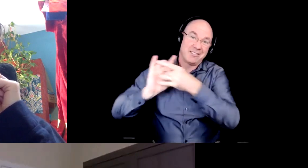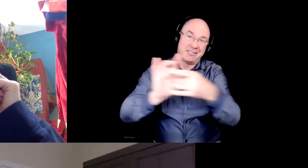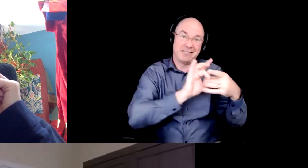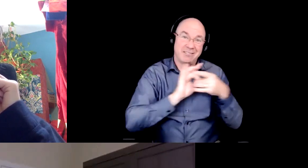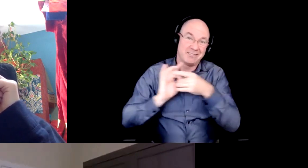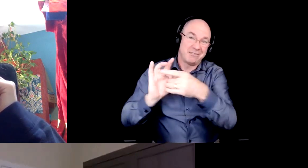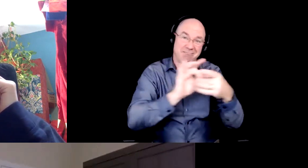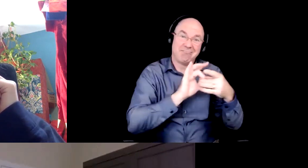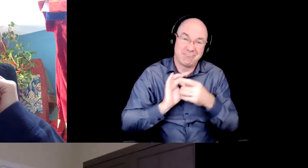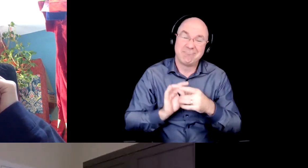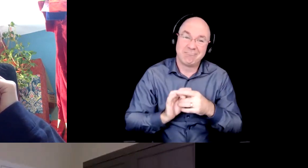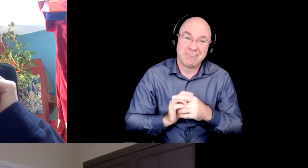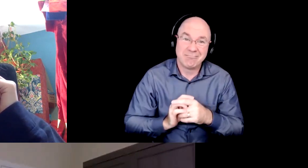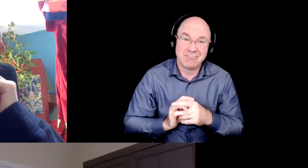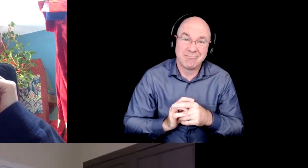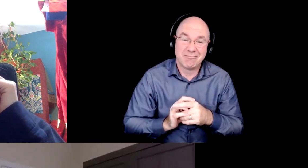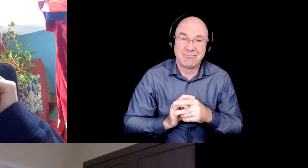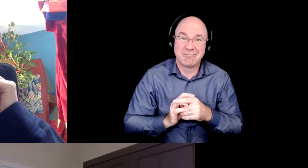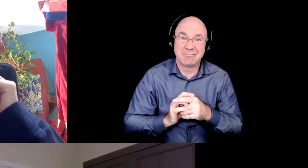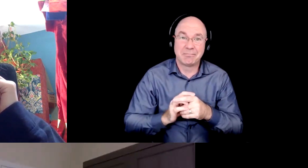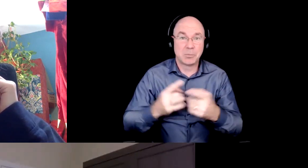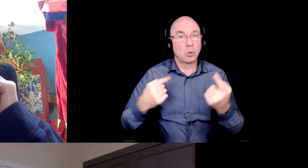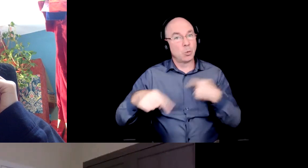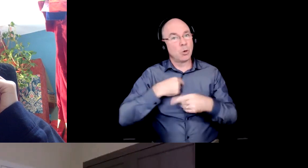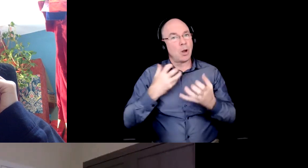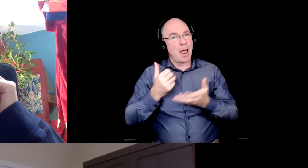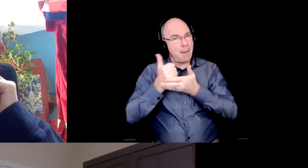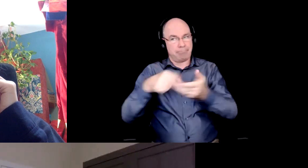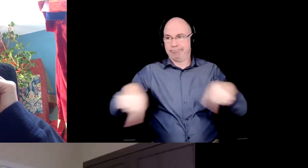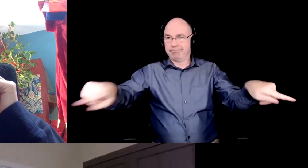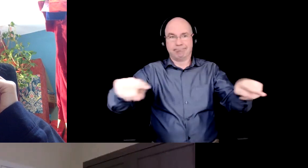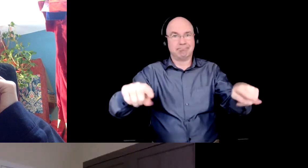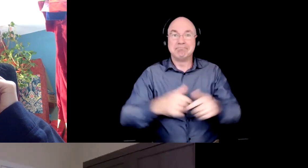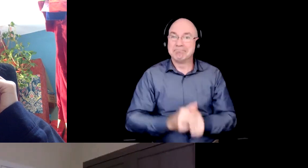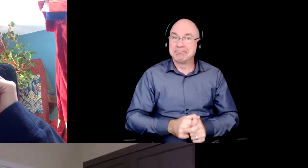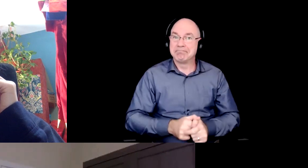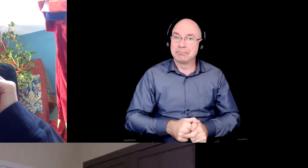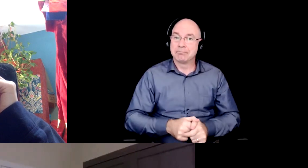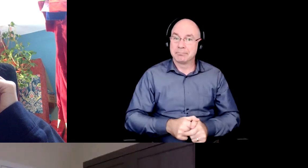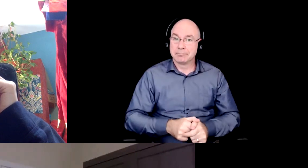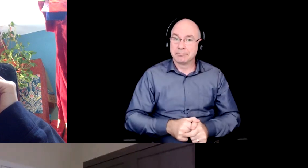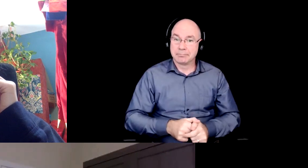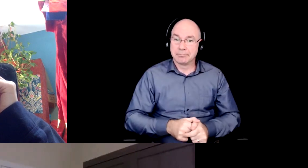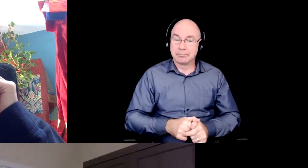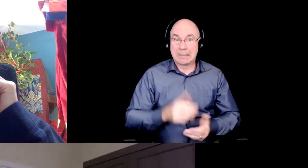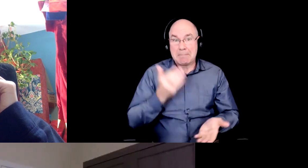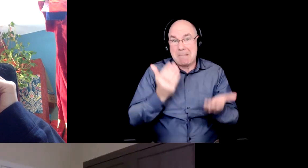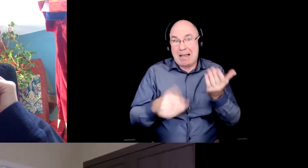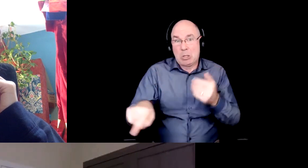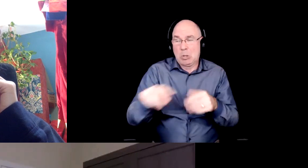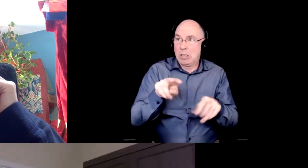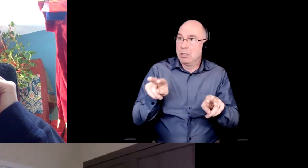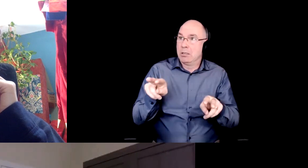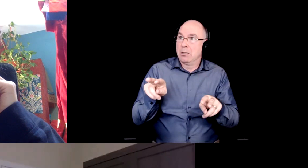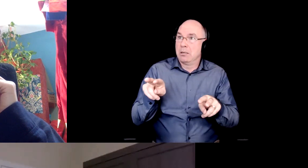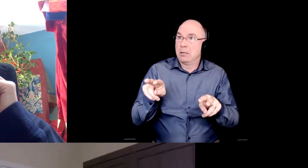we've got going on. So we're here to help, really we are. It sounds like it might be a bit overwhelming to